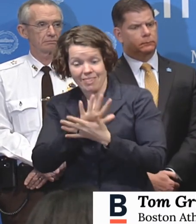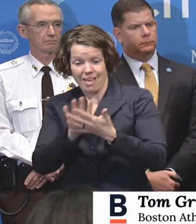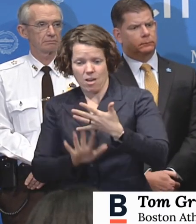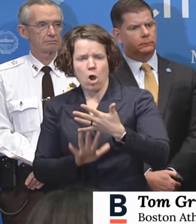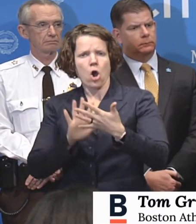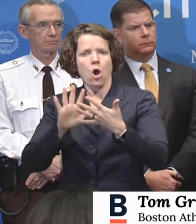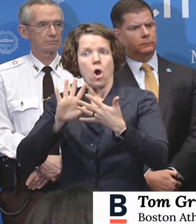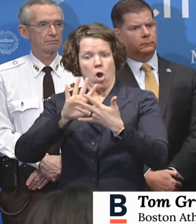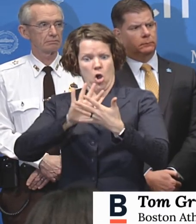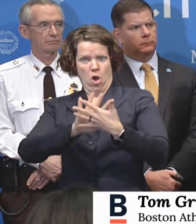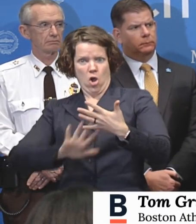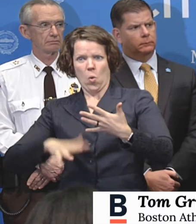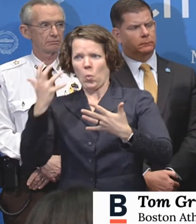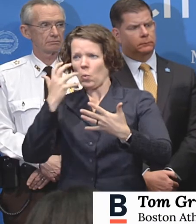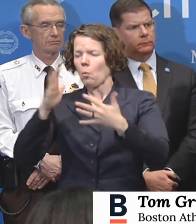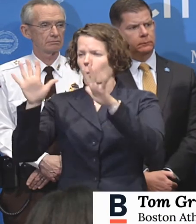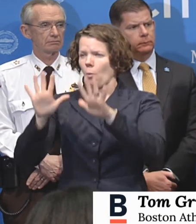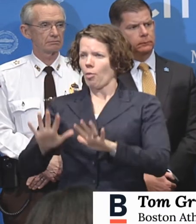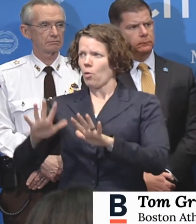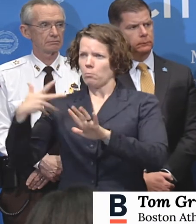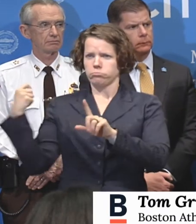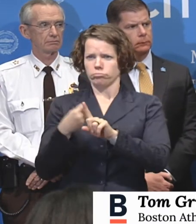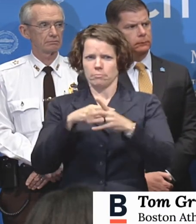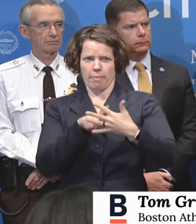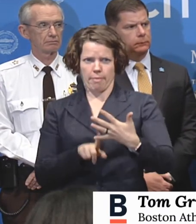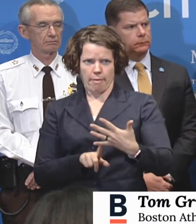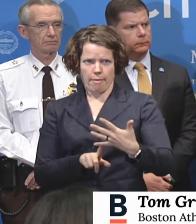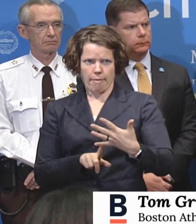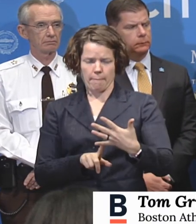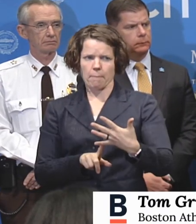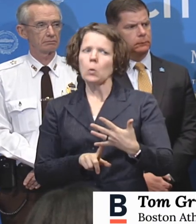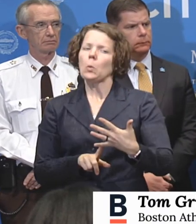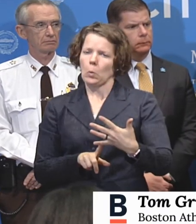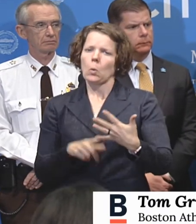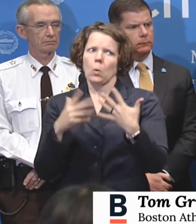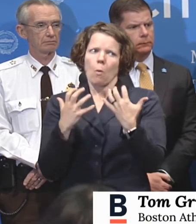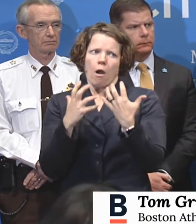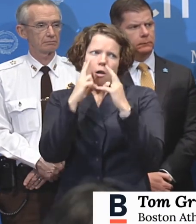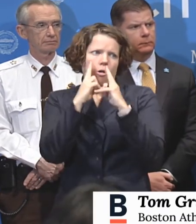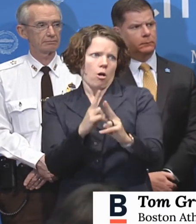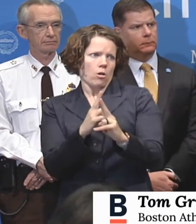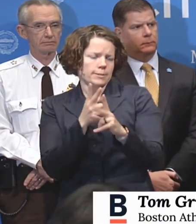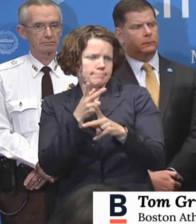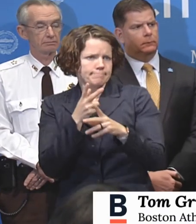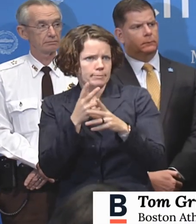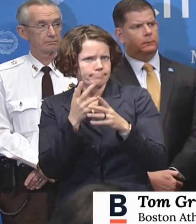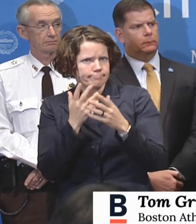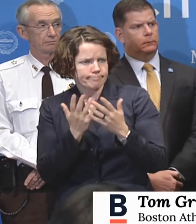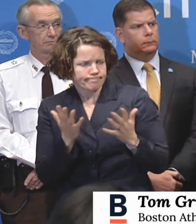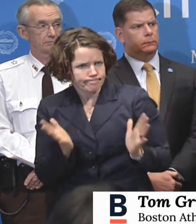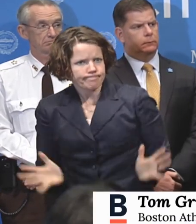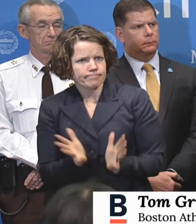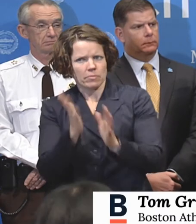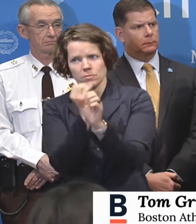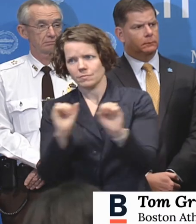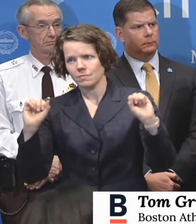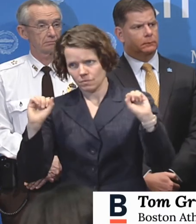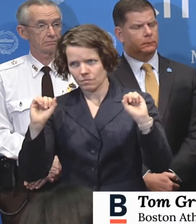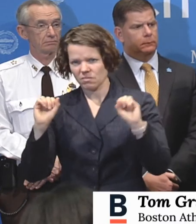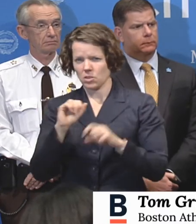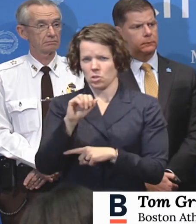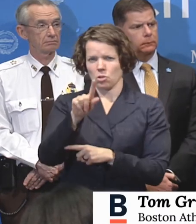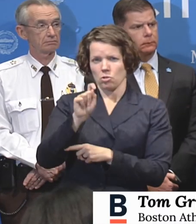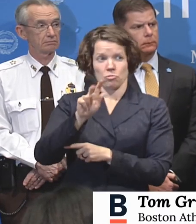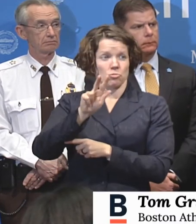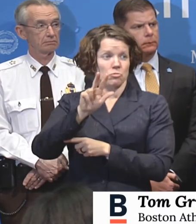weather. It's a modest number, the total is 138, and if the weather continues to moderate, perhaps not too many